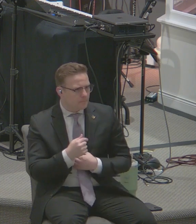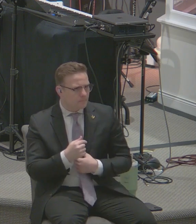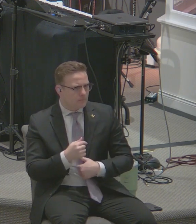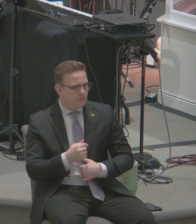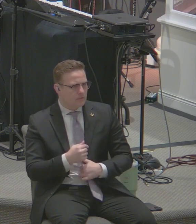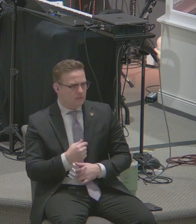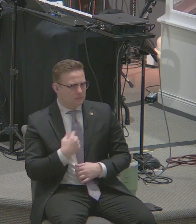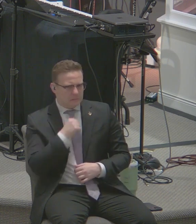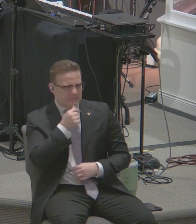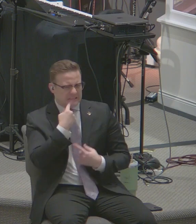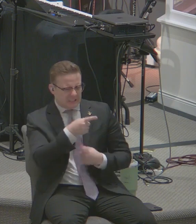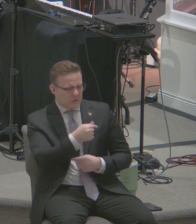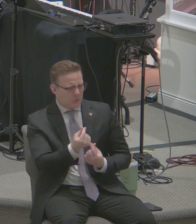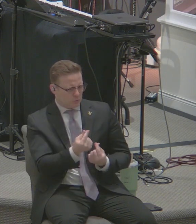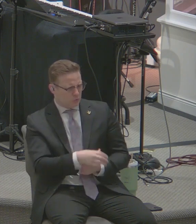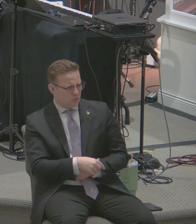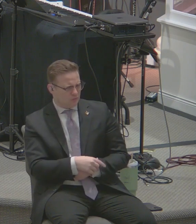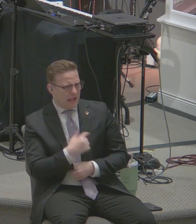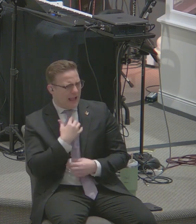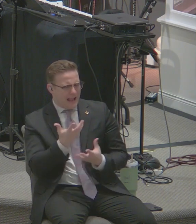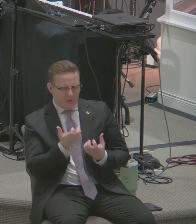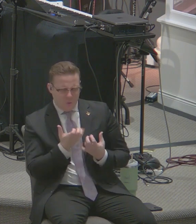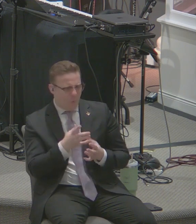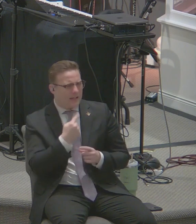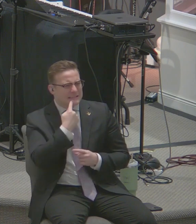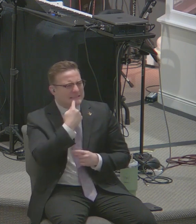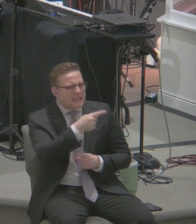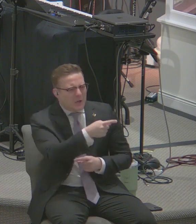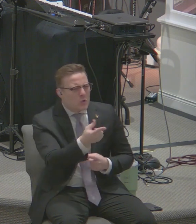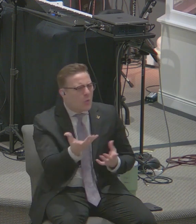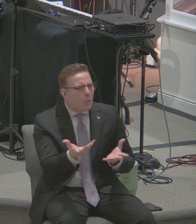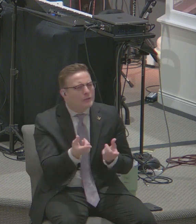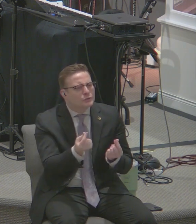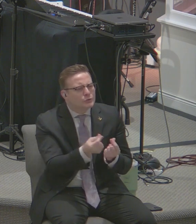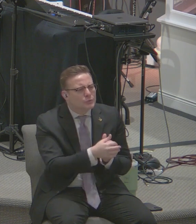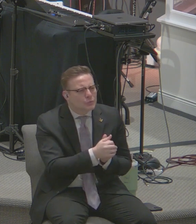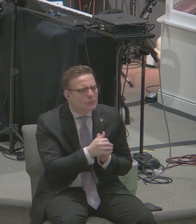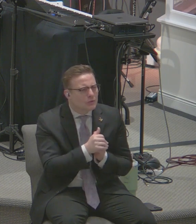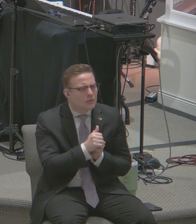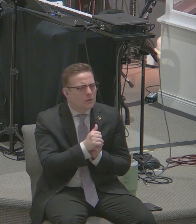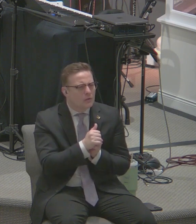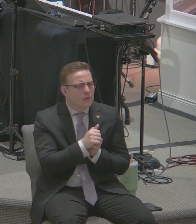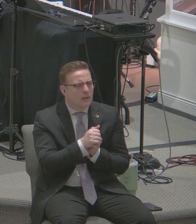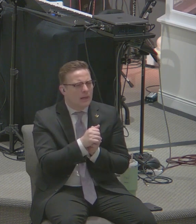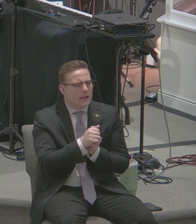No. I do not want to tell anyone what to do.